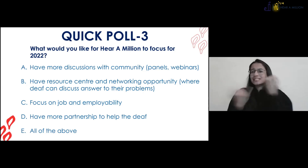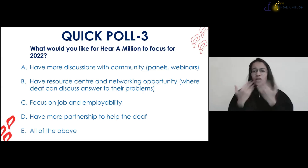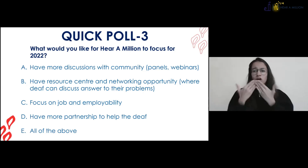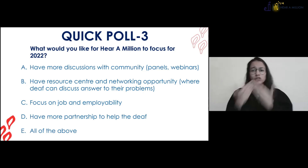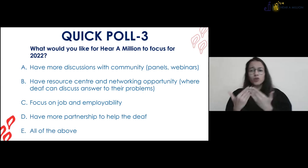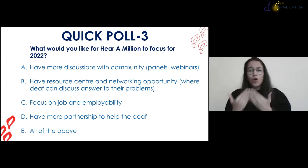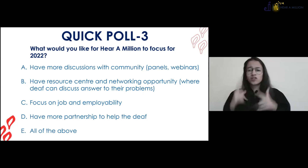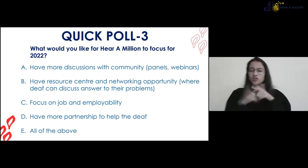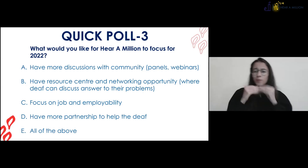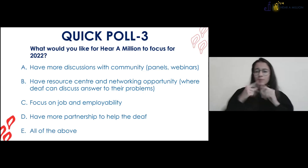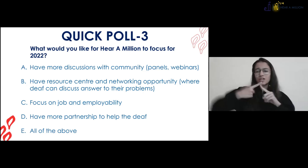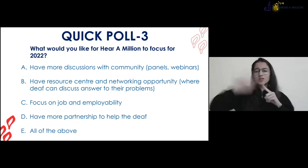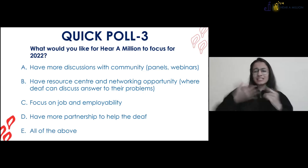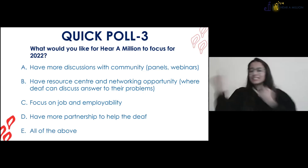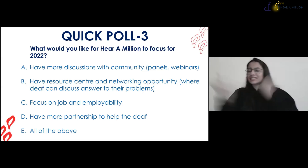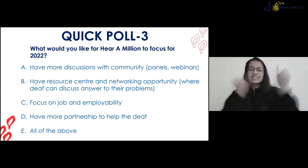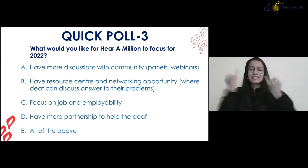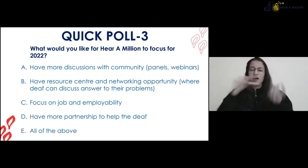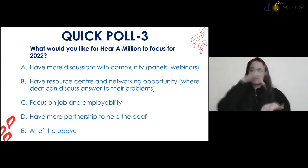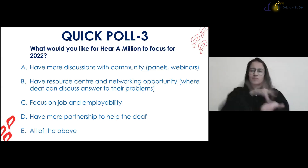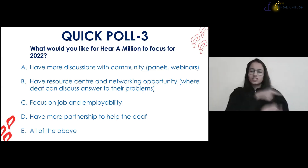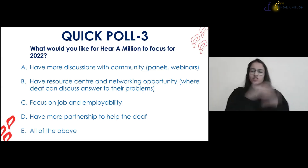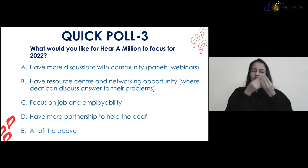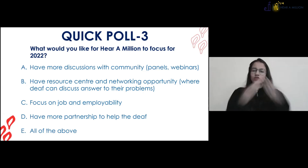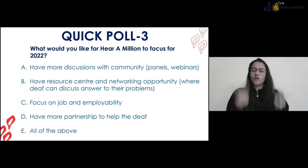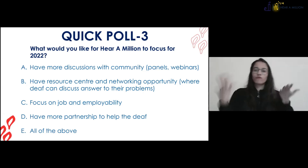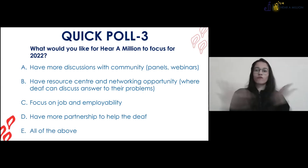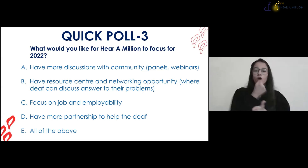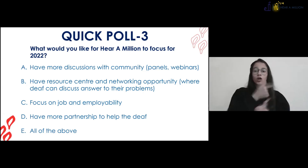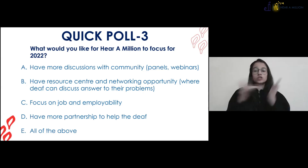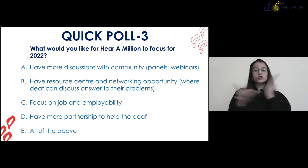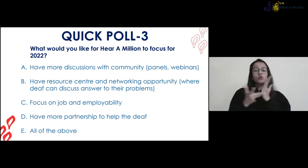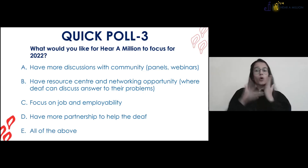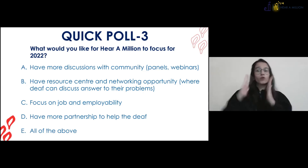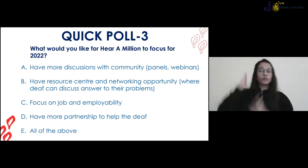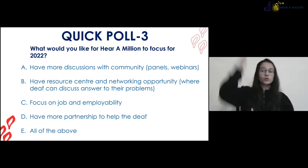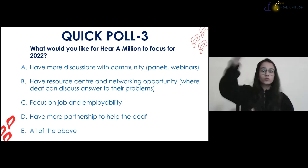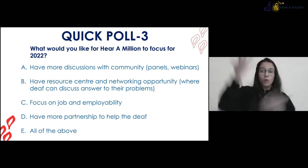center and networking opportunity where deaf can discuss answer to their problems,